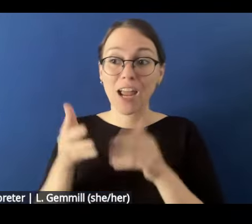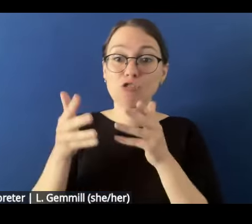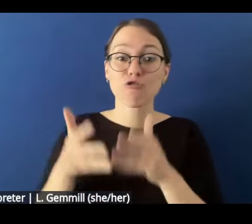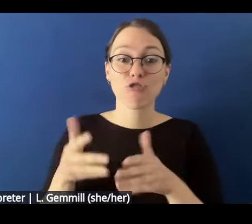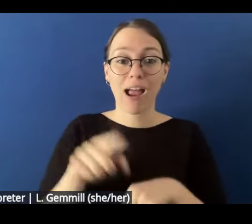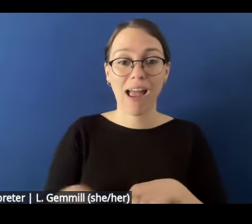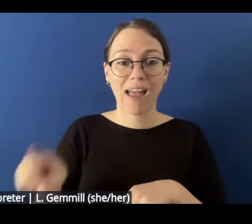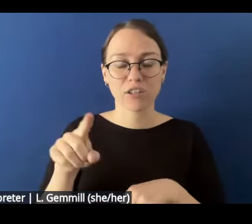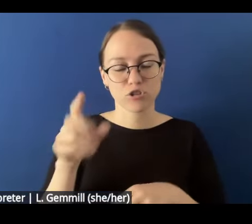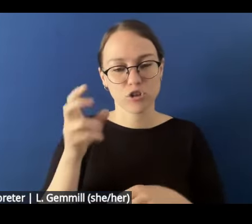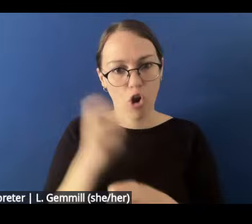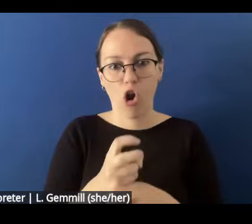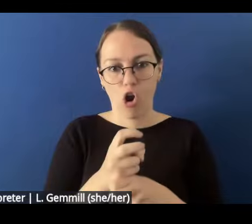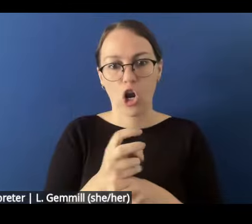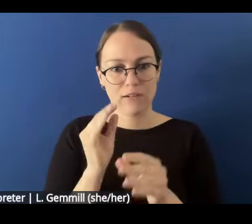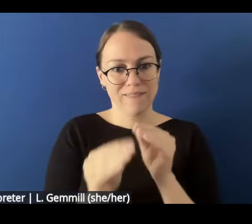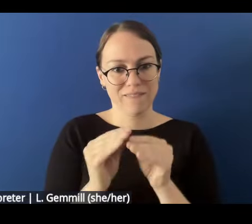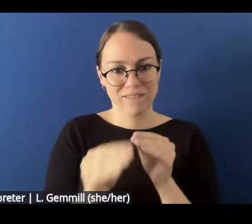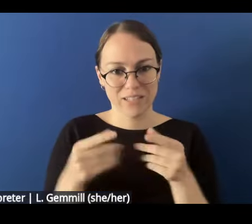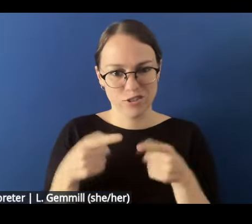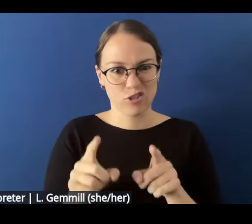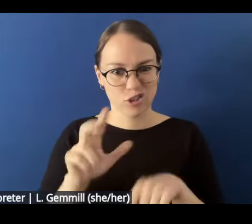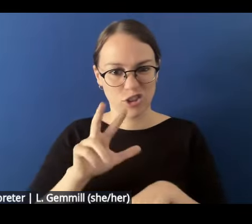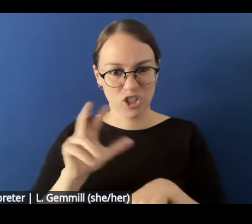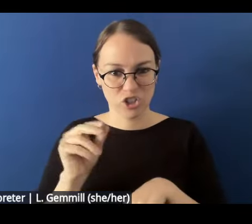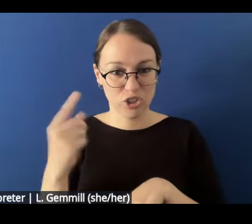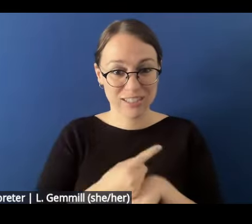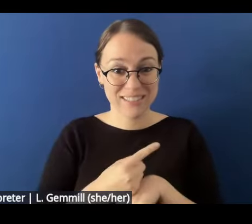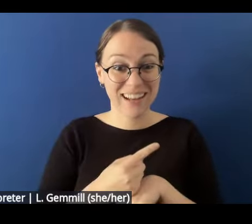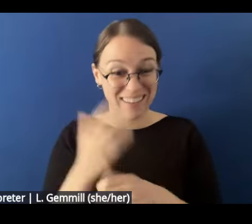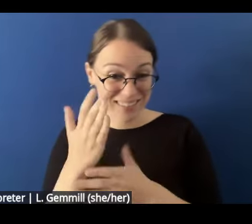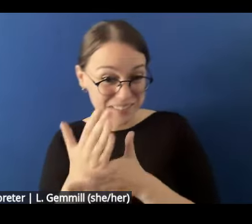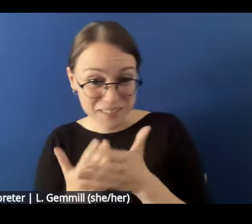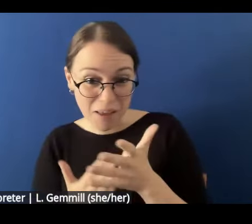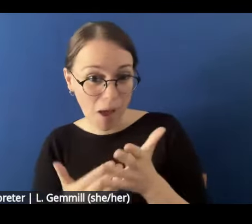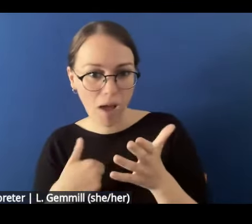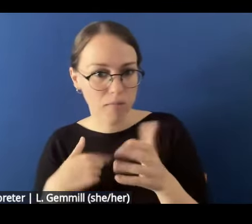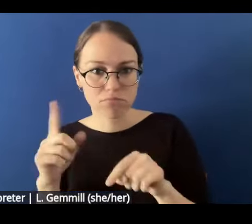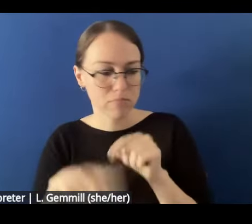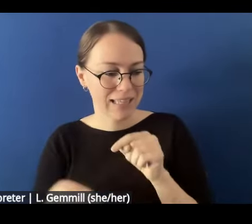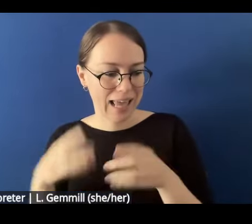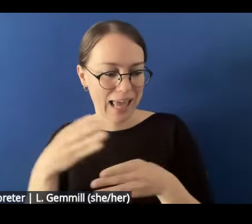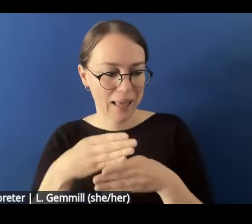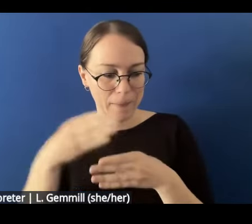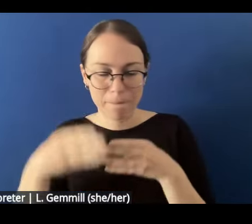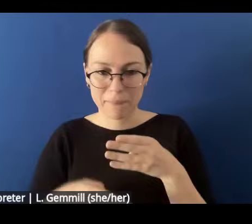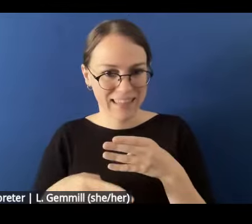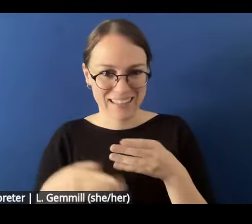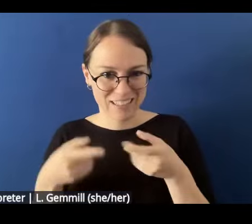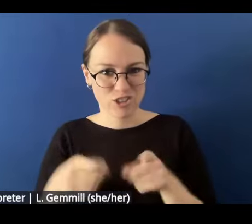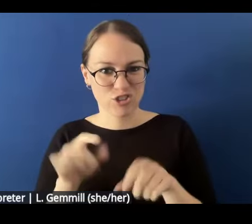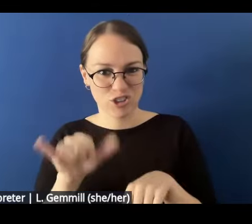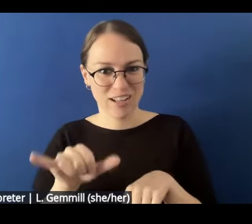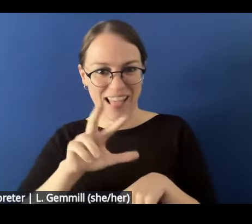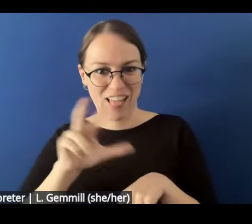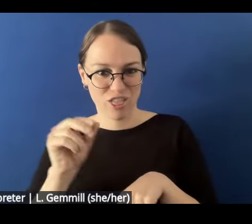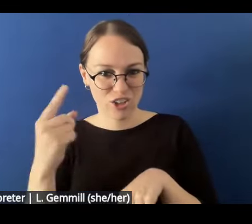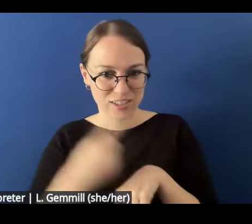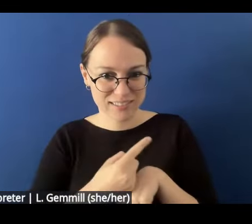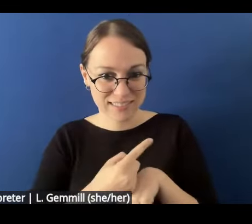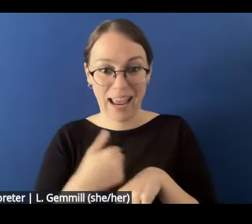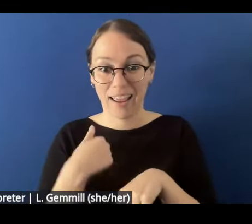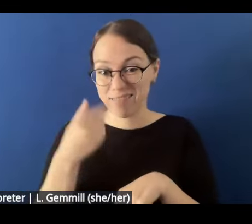that process, and others we haven't even been able to complete it within that 30 days, and we have affirmatively told them we are not putting approval on the as to form